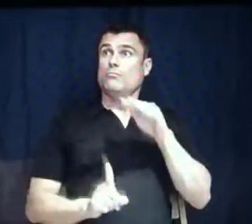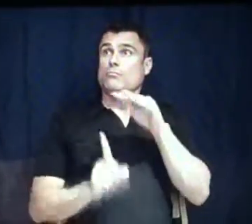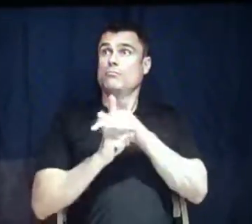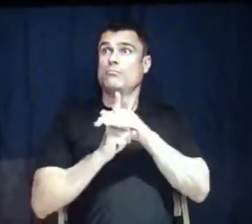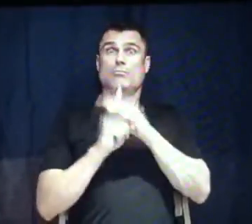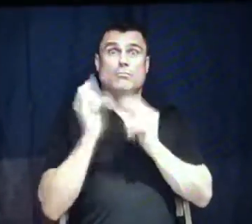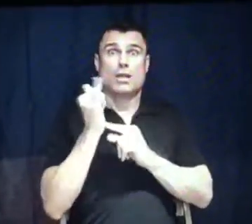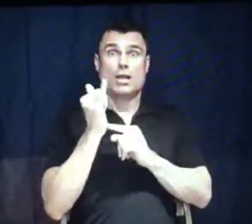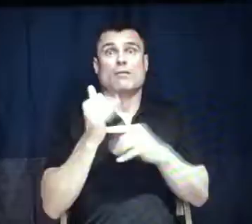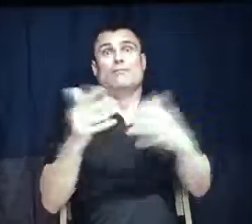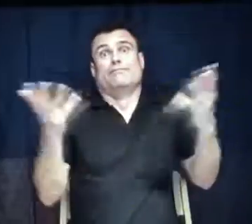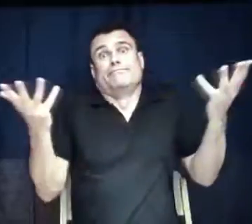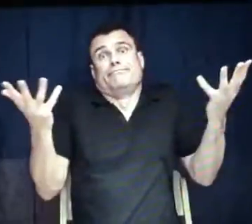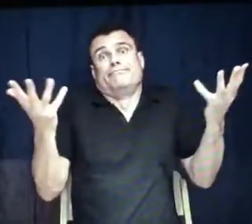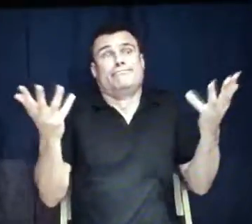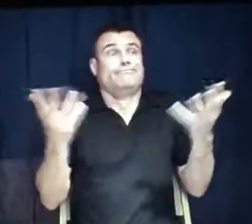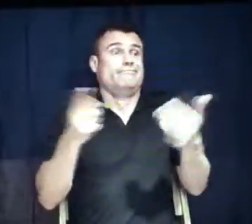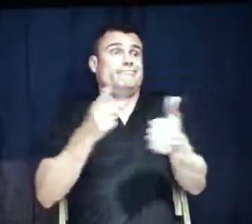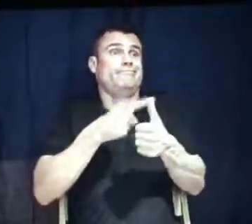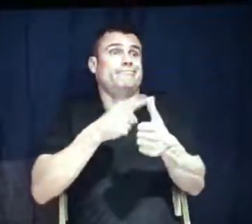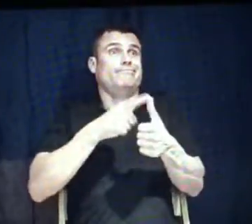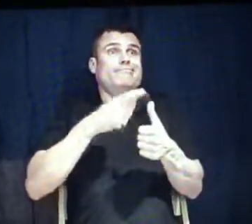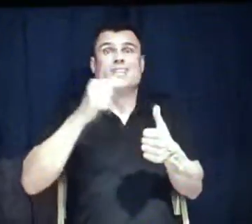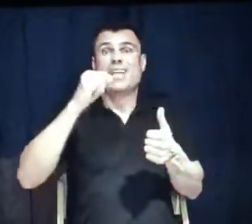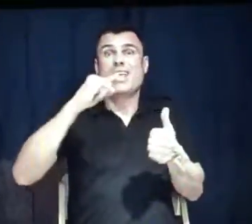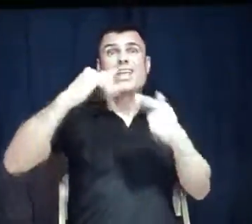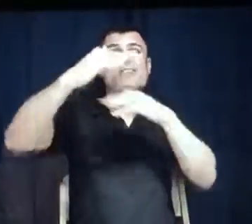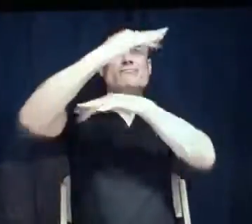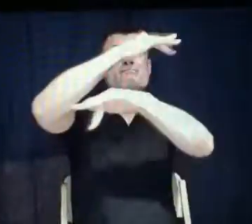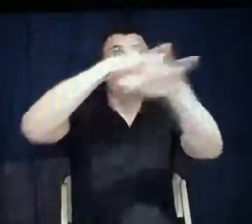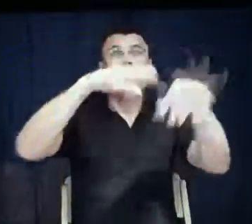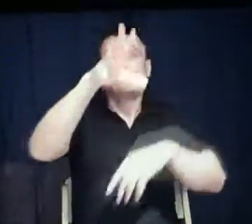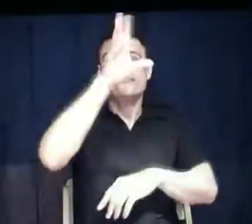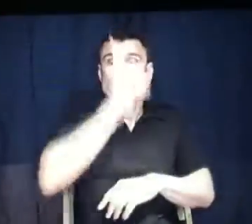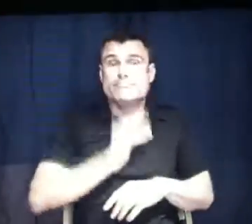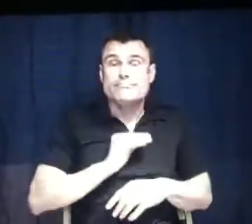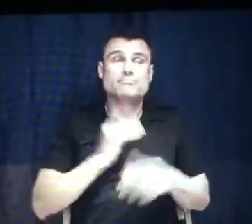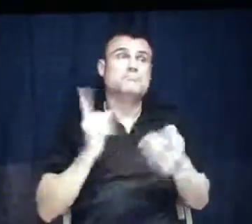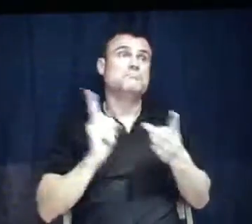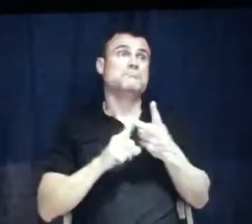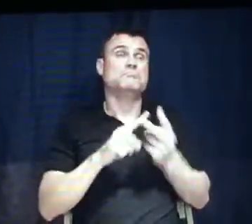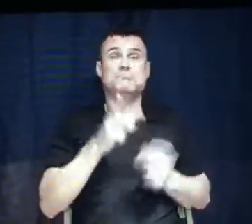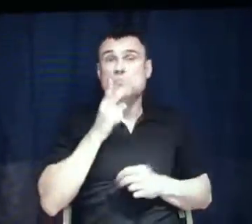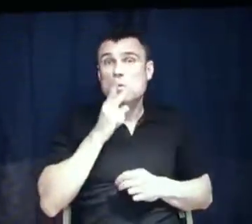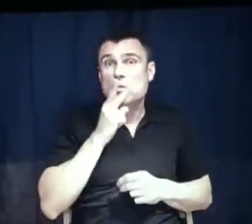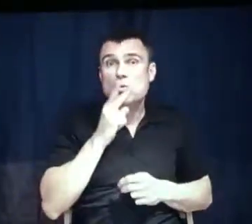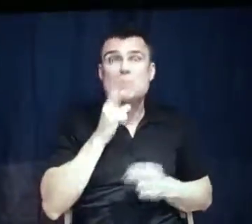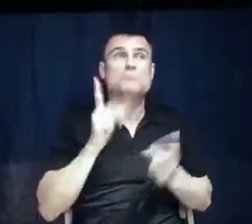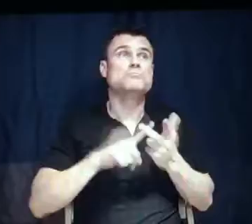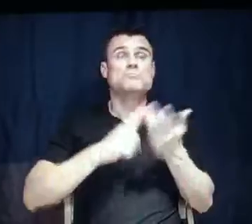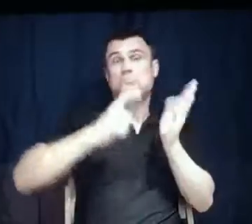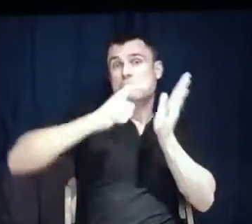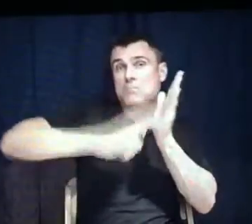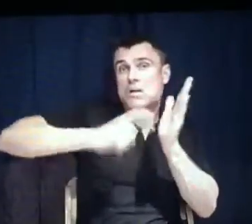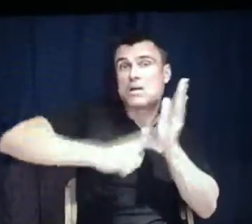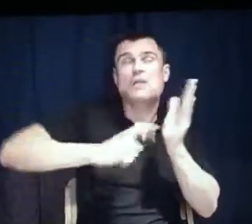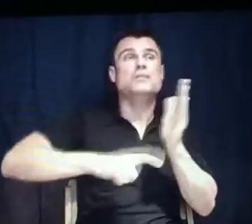So today we're going to discuss the topic of lung cancer and the causes and what that might look like. It's going to be caused from air